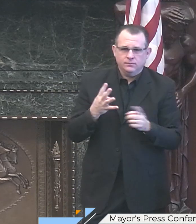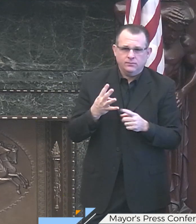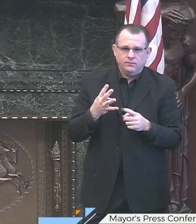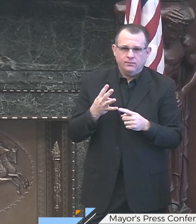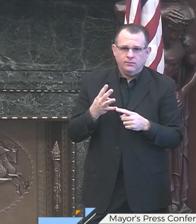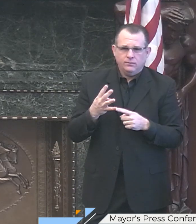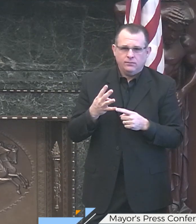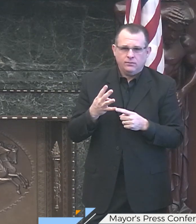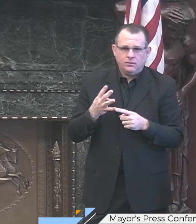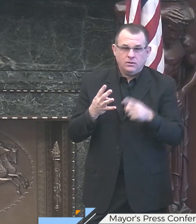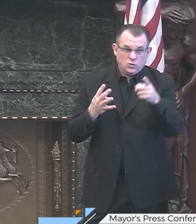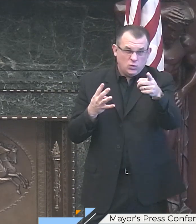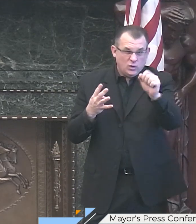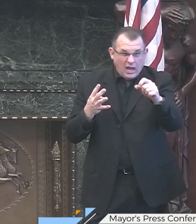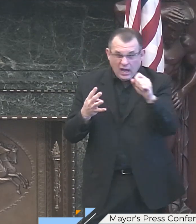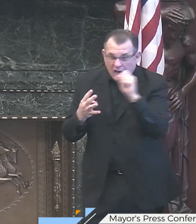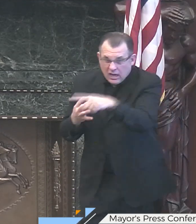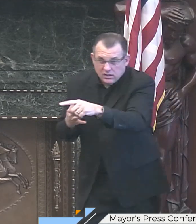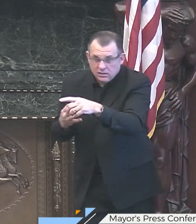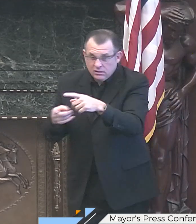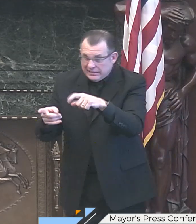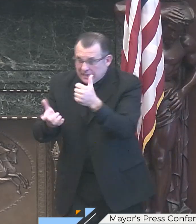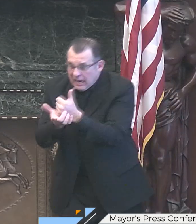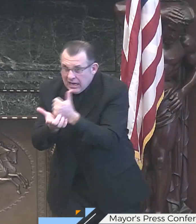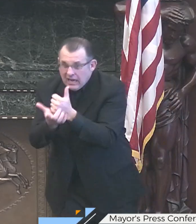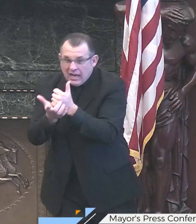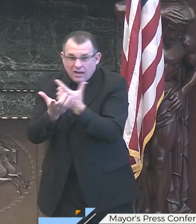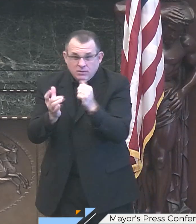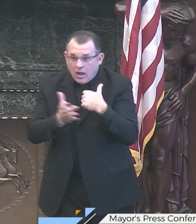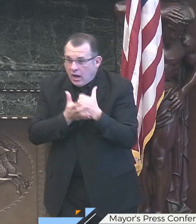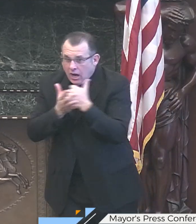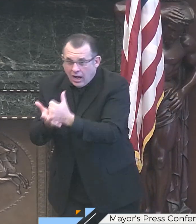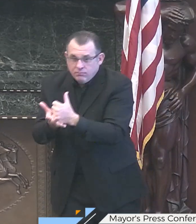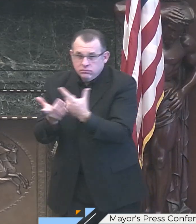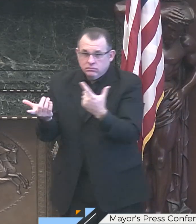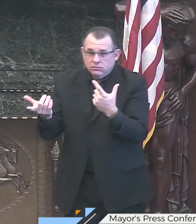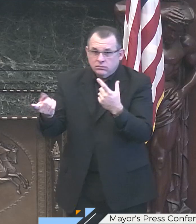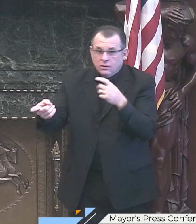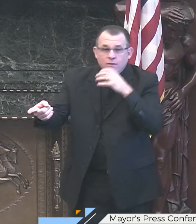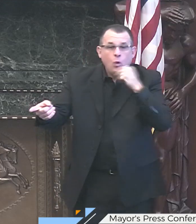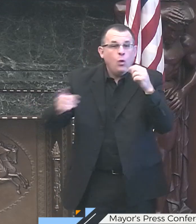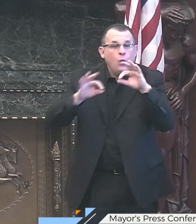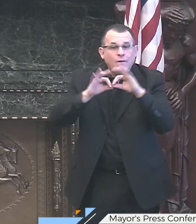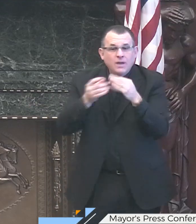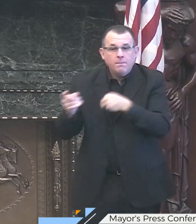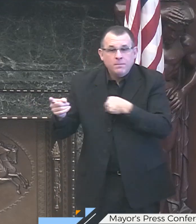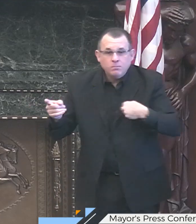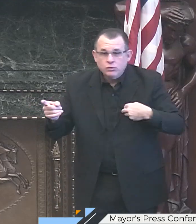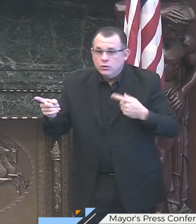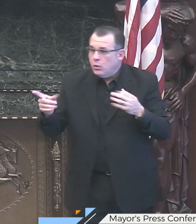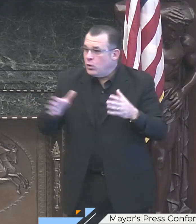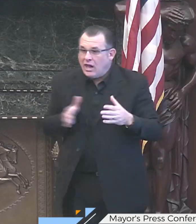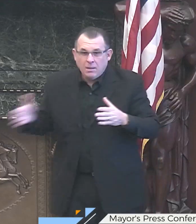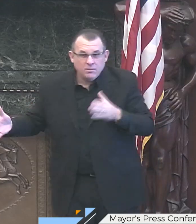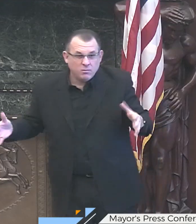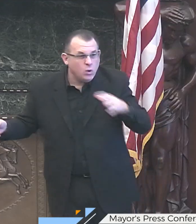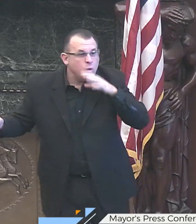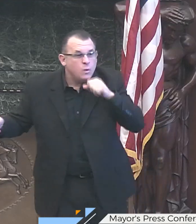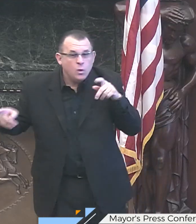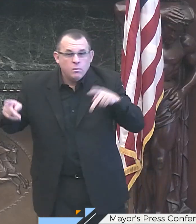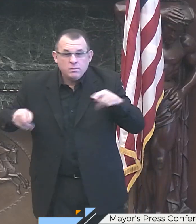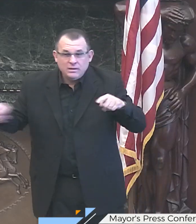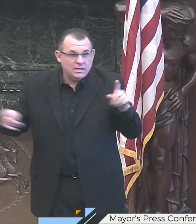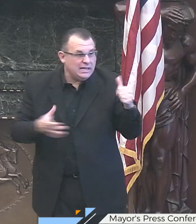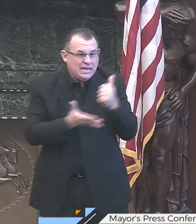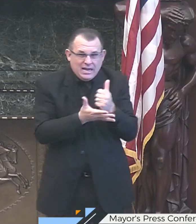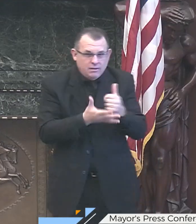help and provide help if you can do that. You can buy groceries for people, you can help tutor them, their children over the internet, or you can show